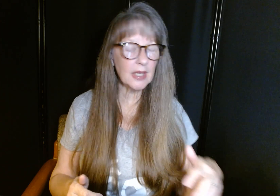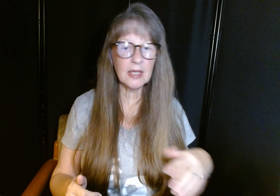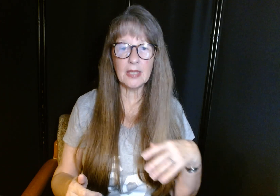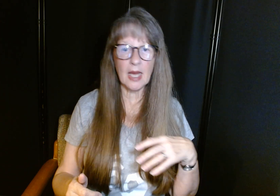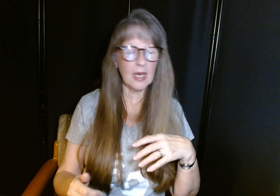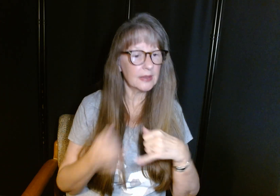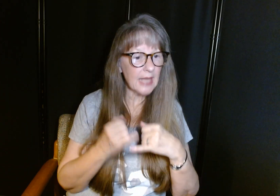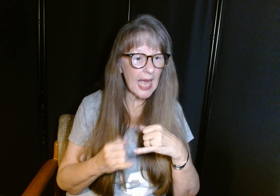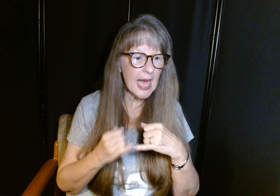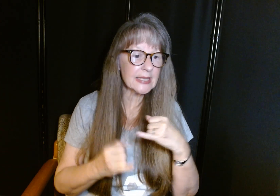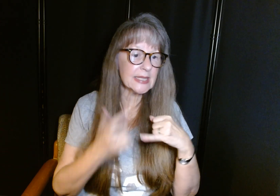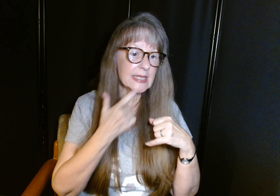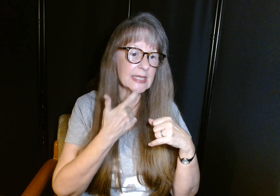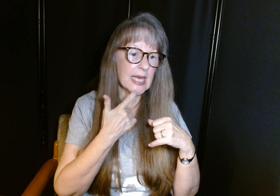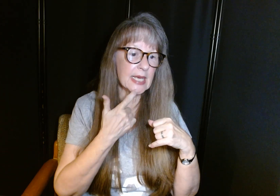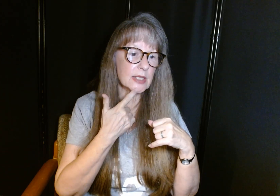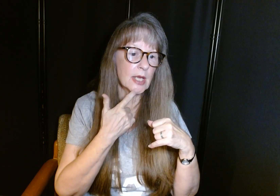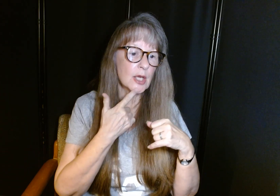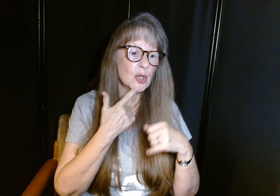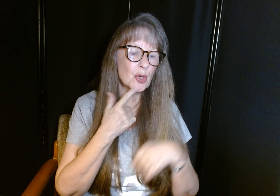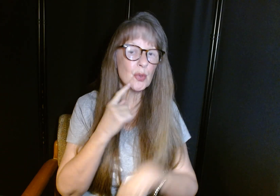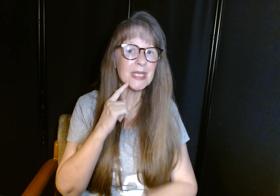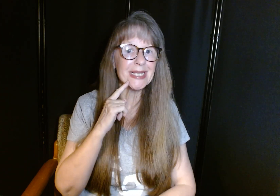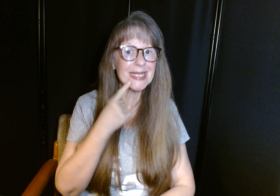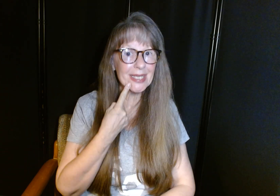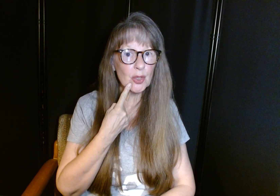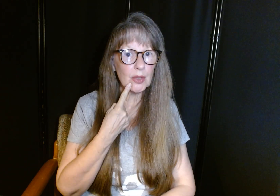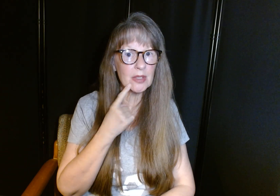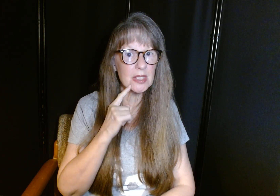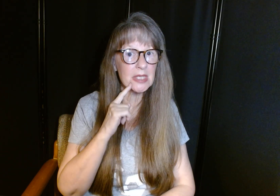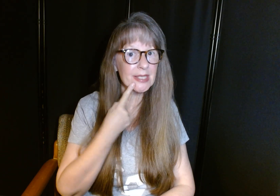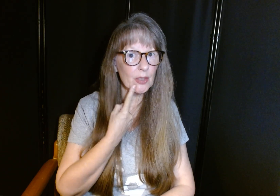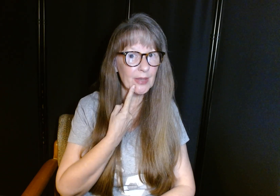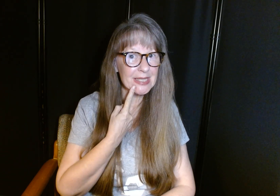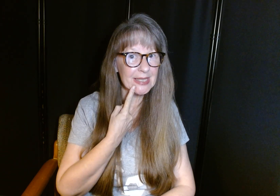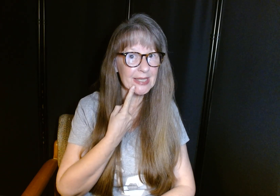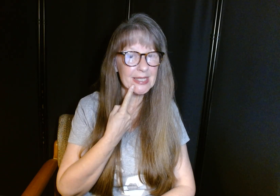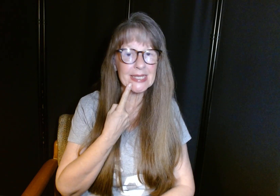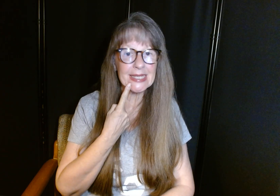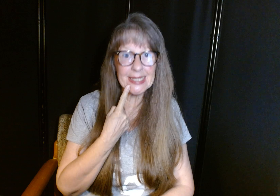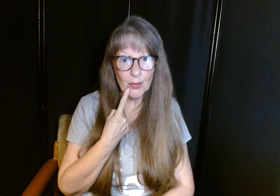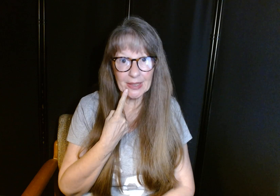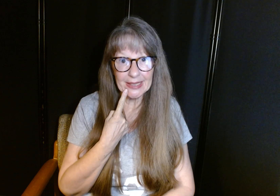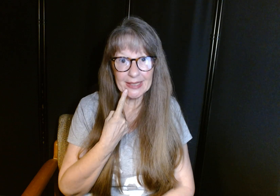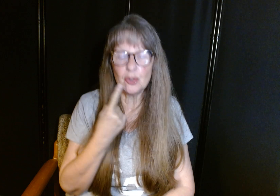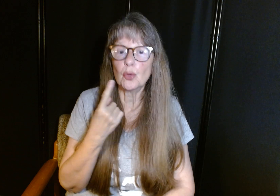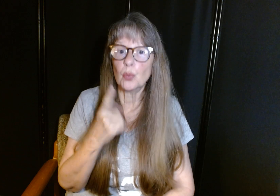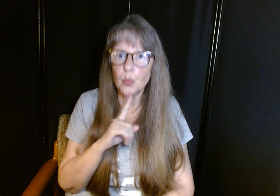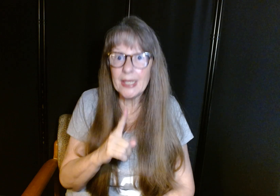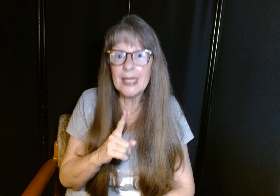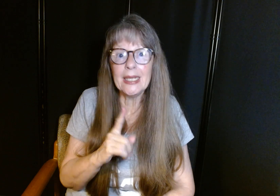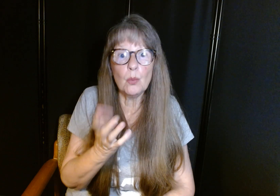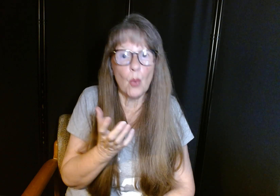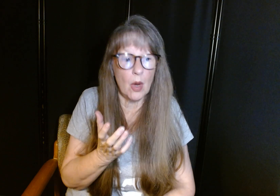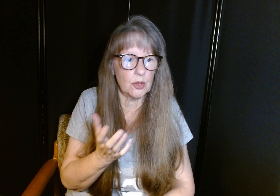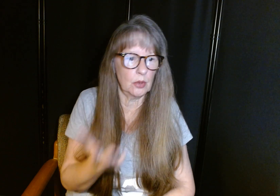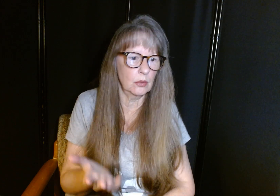then last, it says to sincerely, this is seriously, sincerely, you really want to,